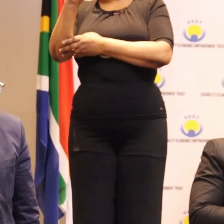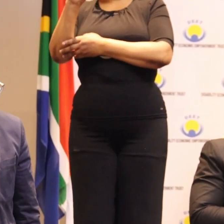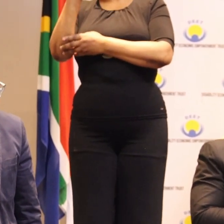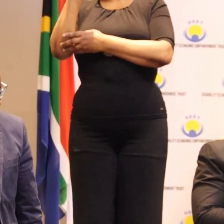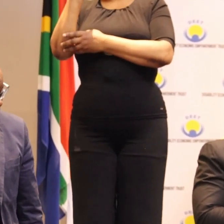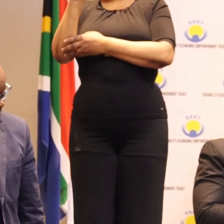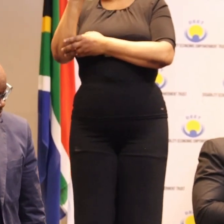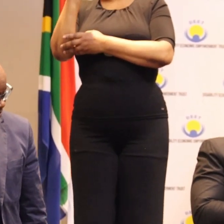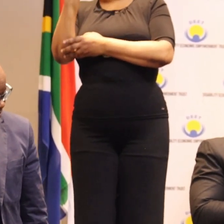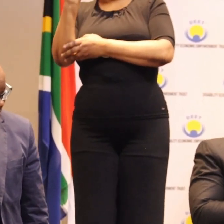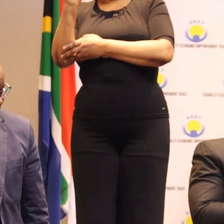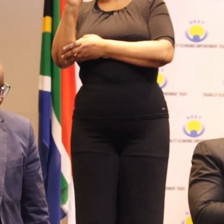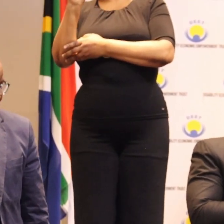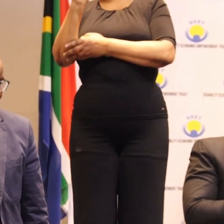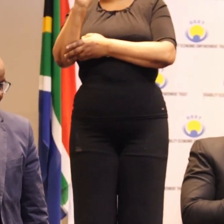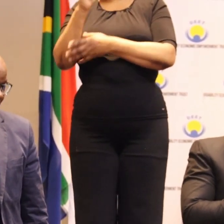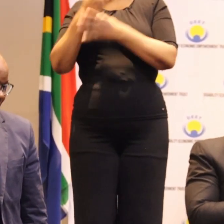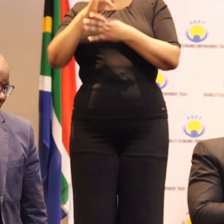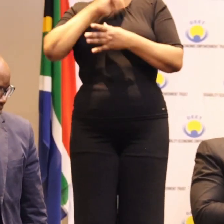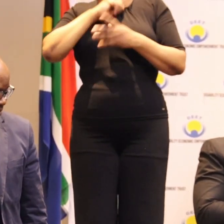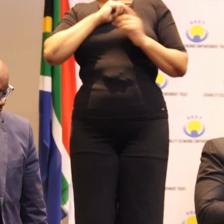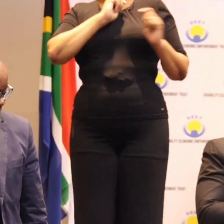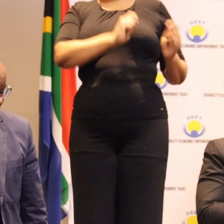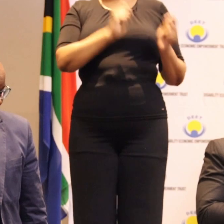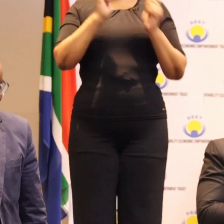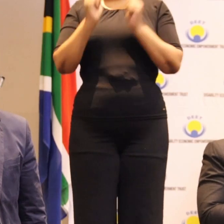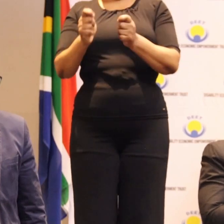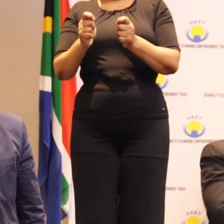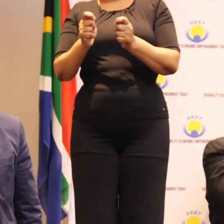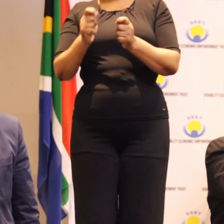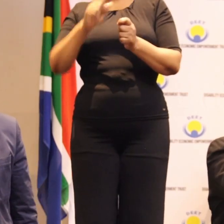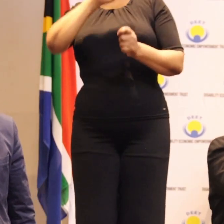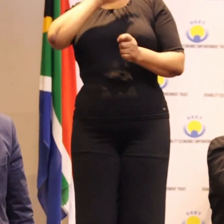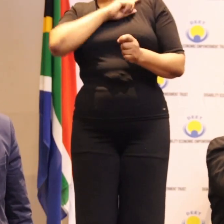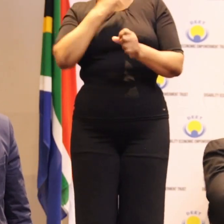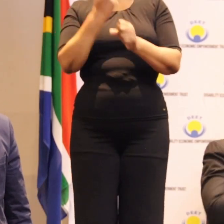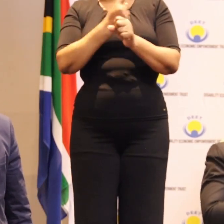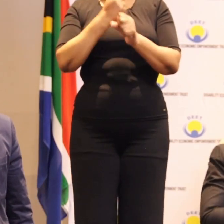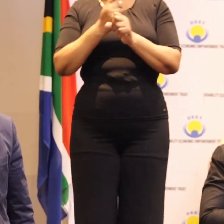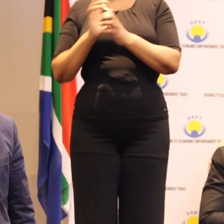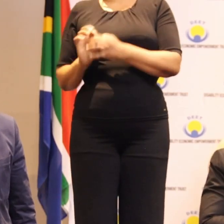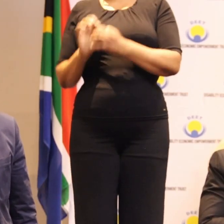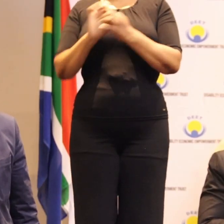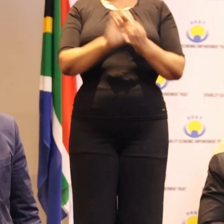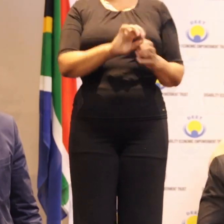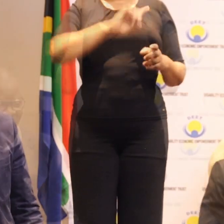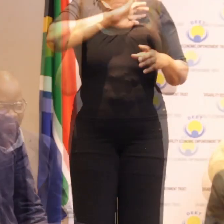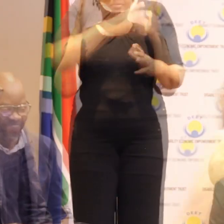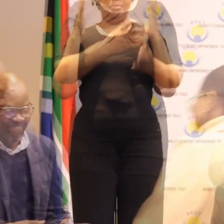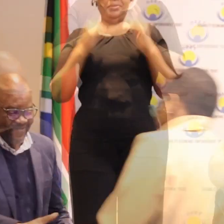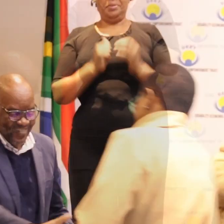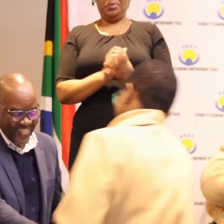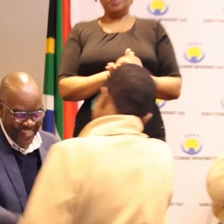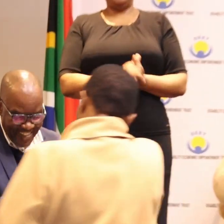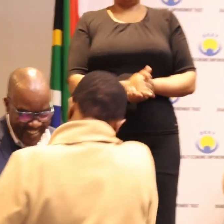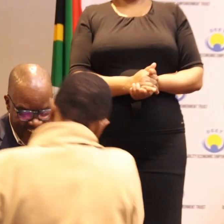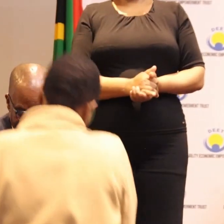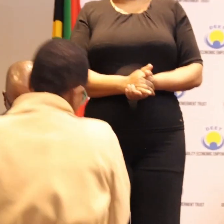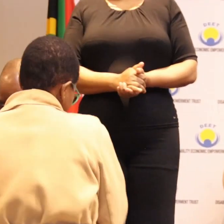for immense contribution in enhancing employability of persons with disabilities through skills development.